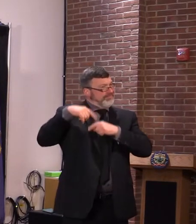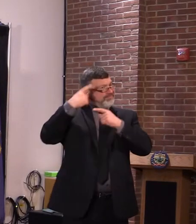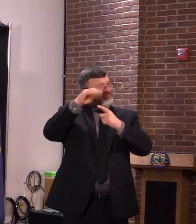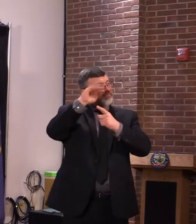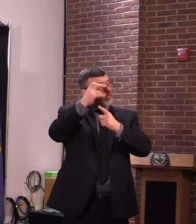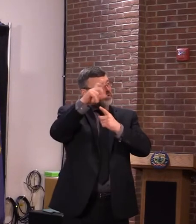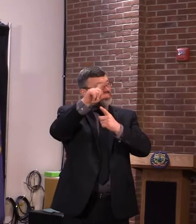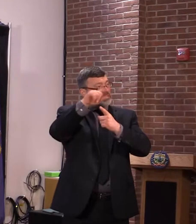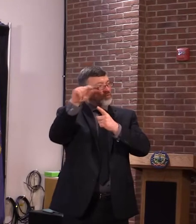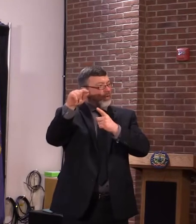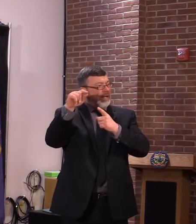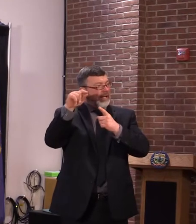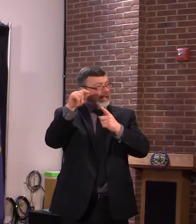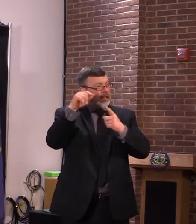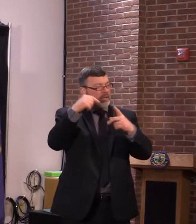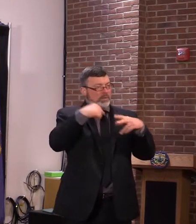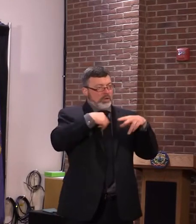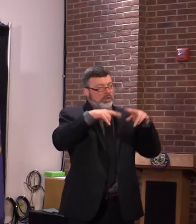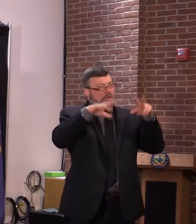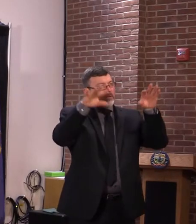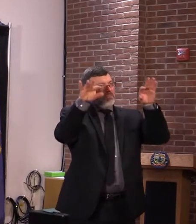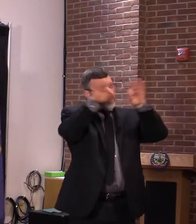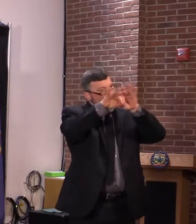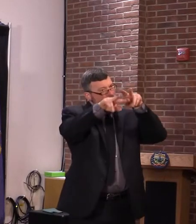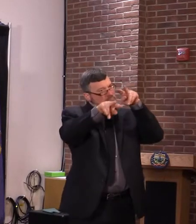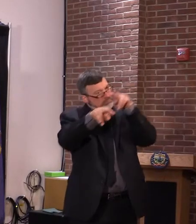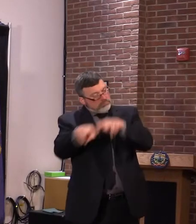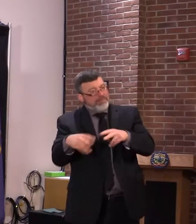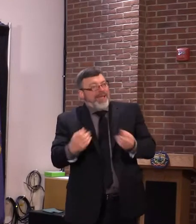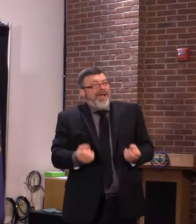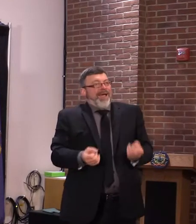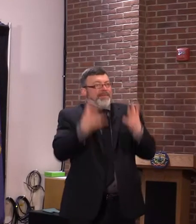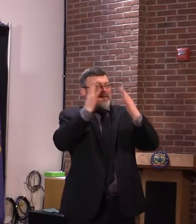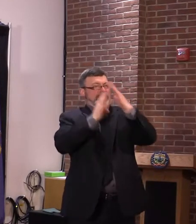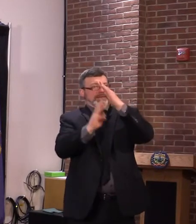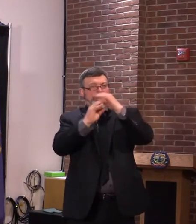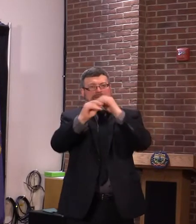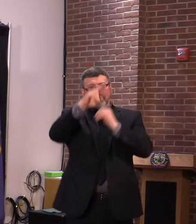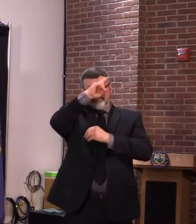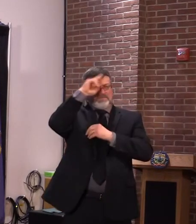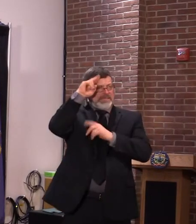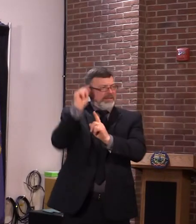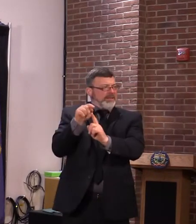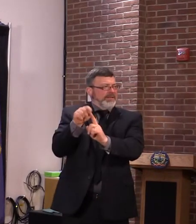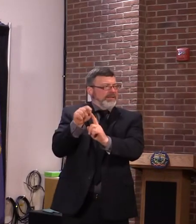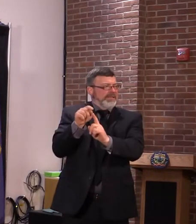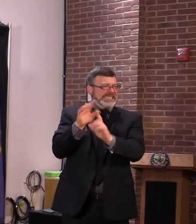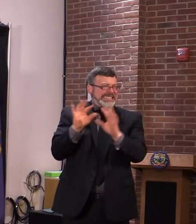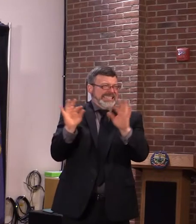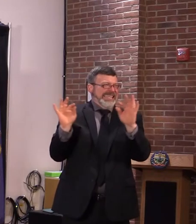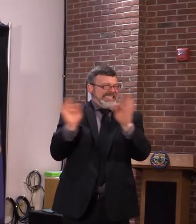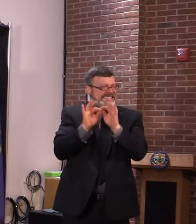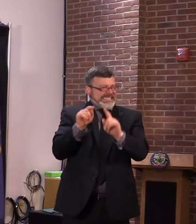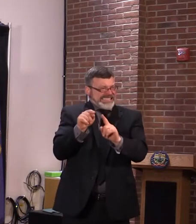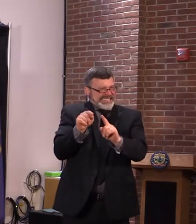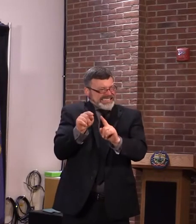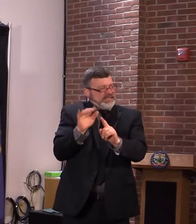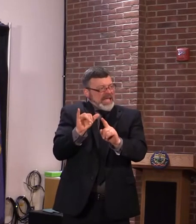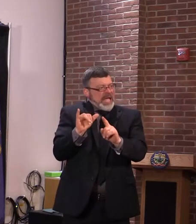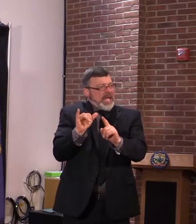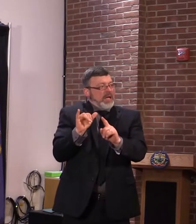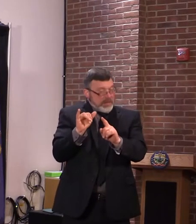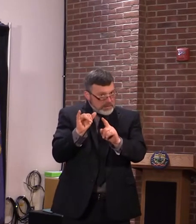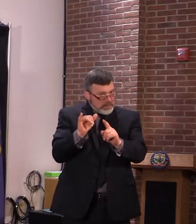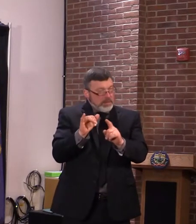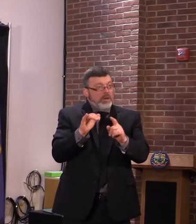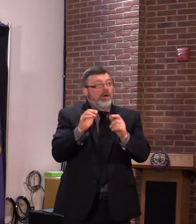hospitalizations, and that's what we've done. And when you couple that with the number of people in the hospital with COVID, not because